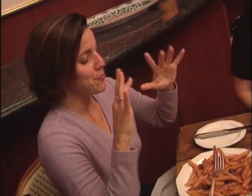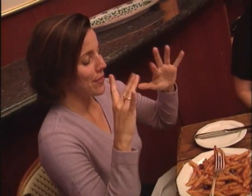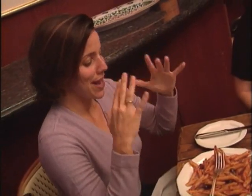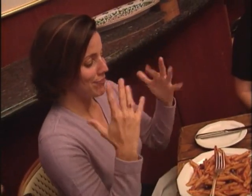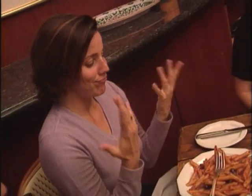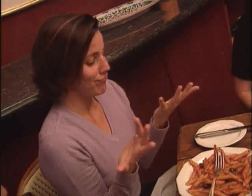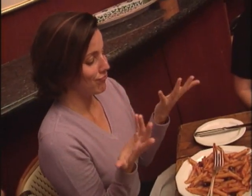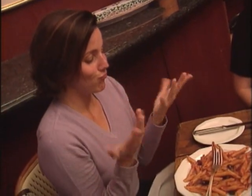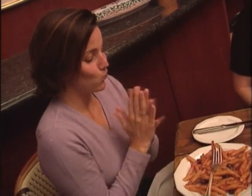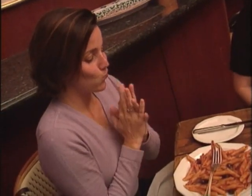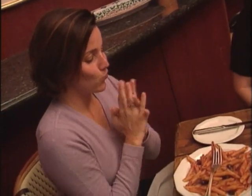it's very